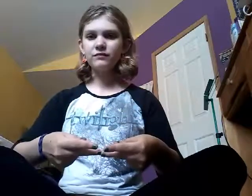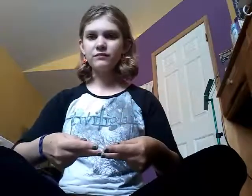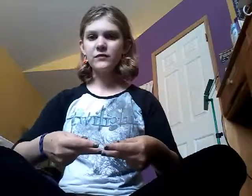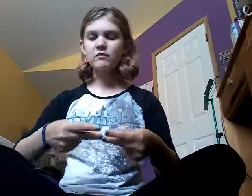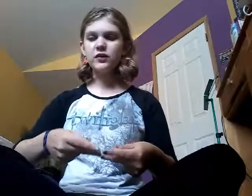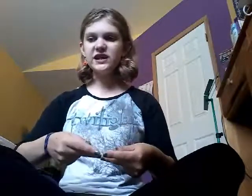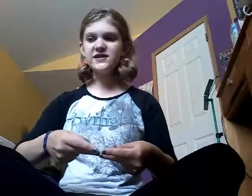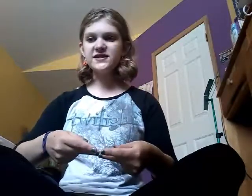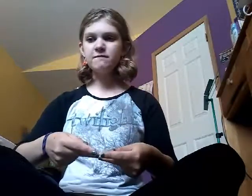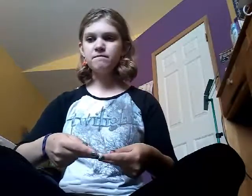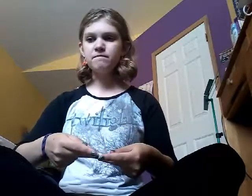Place.